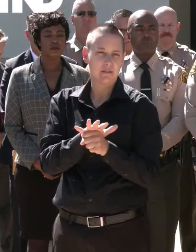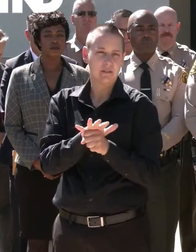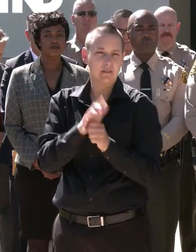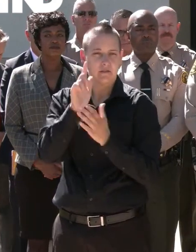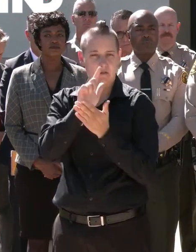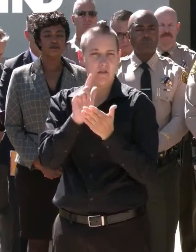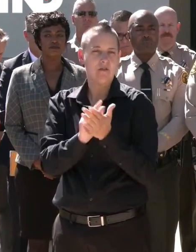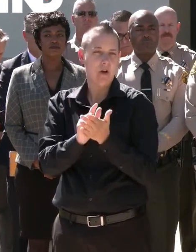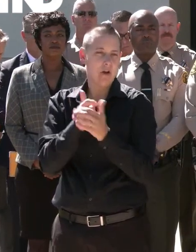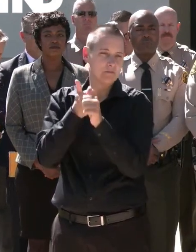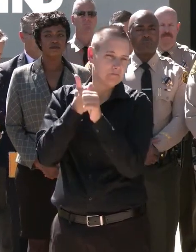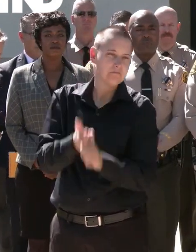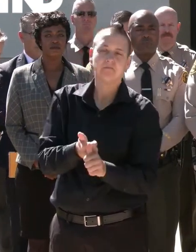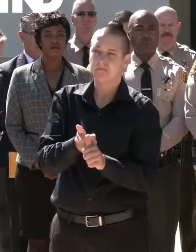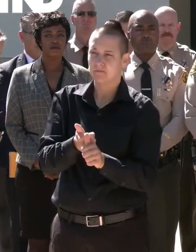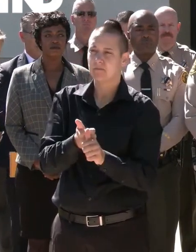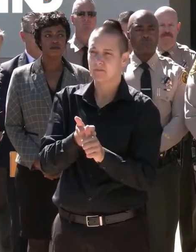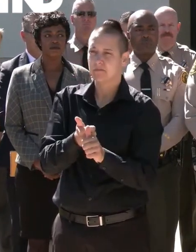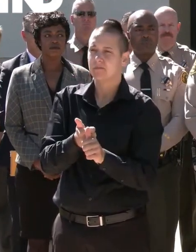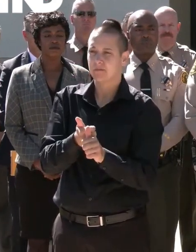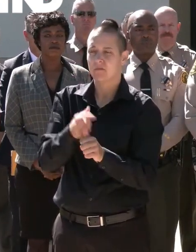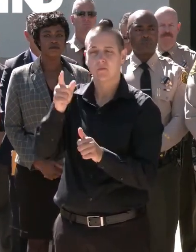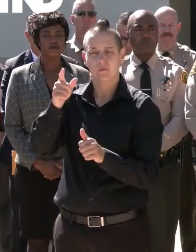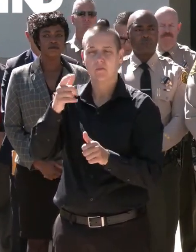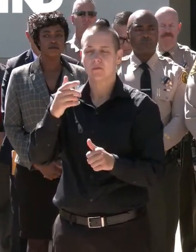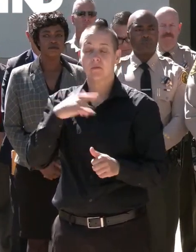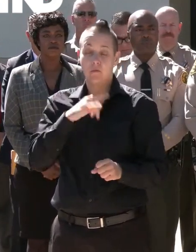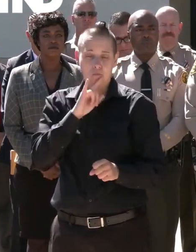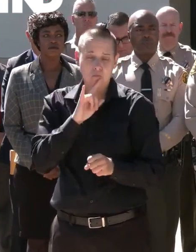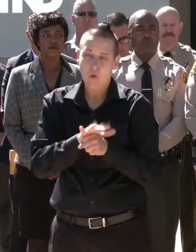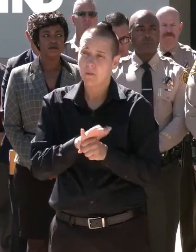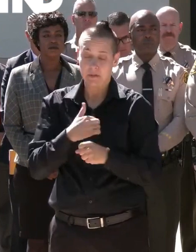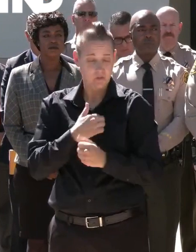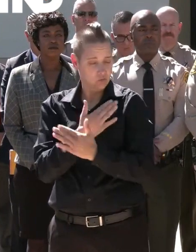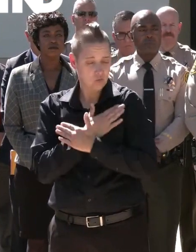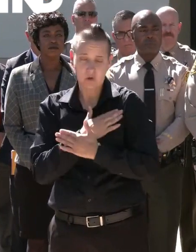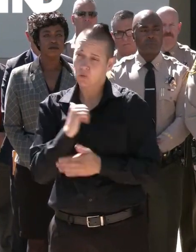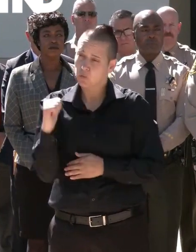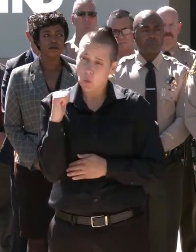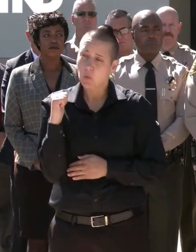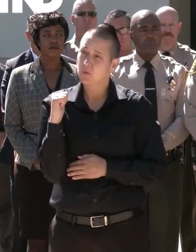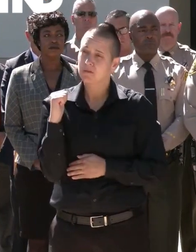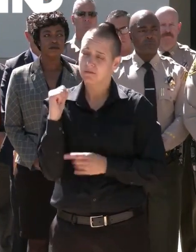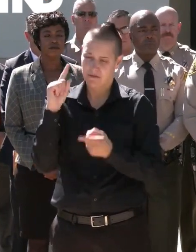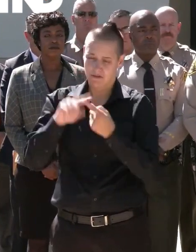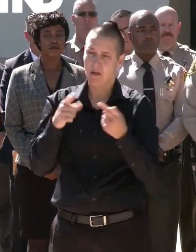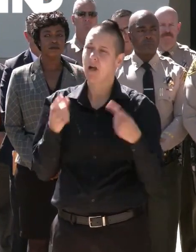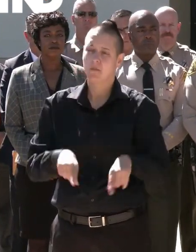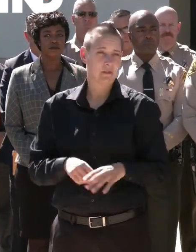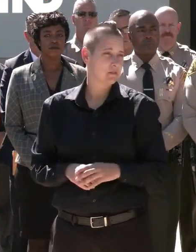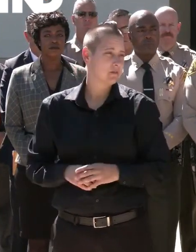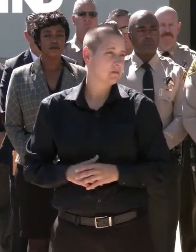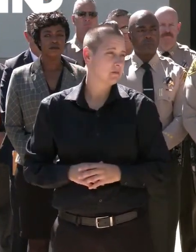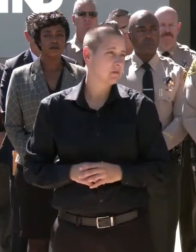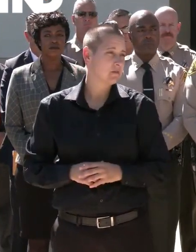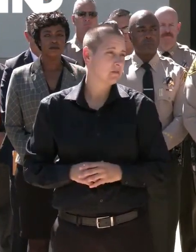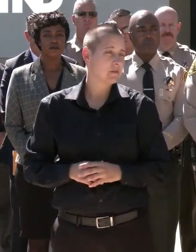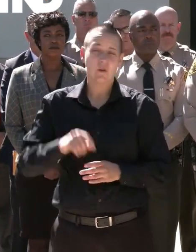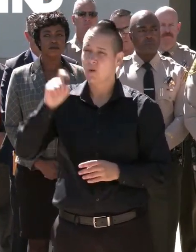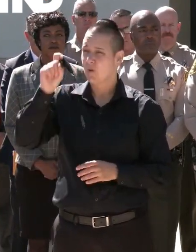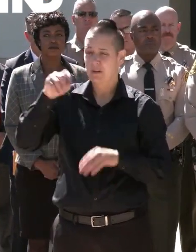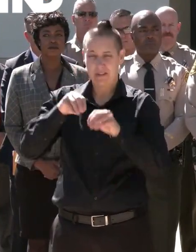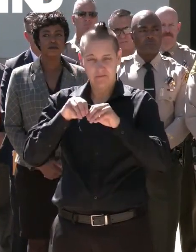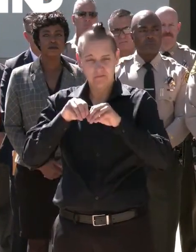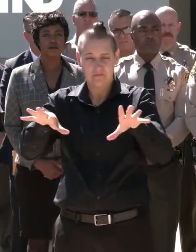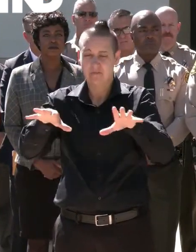on the books. You have my word that I will not rest until that happens. We need to